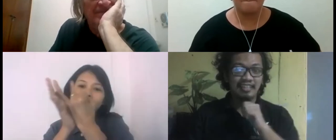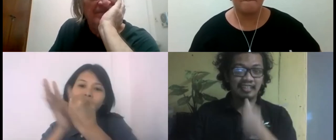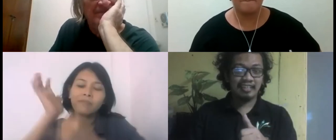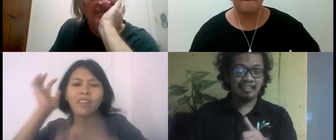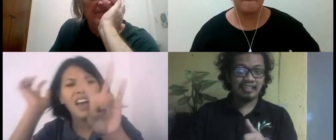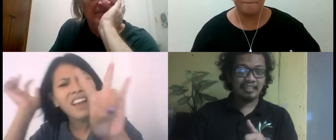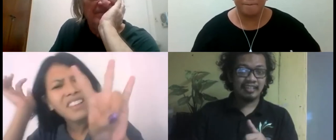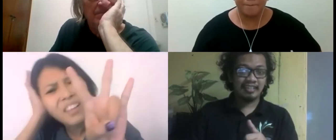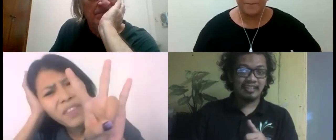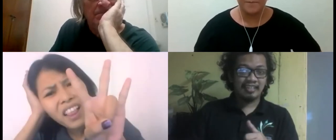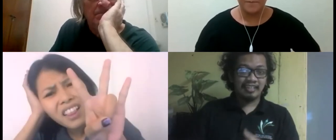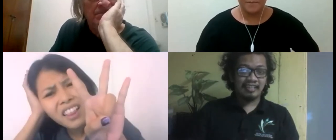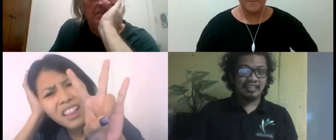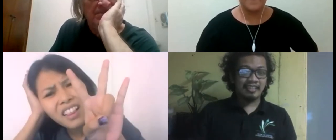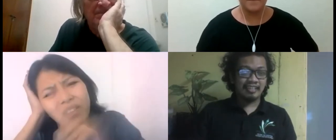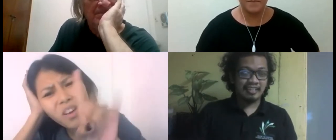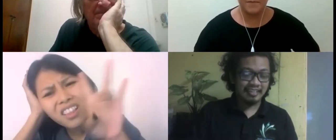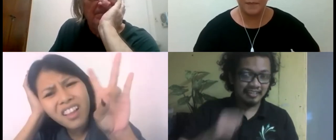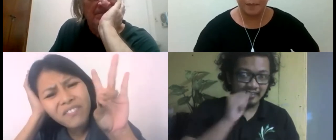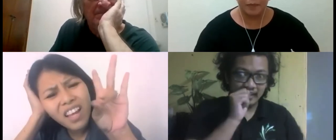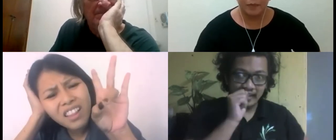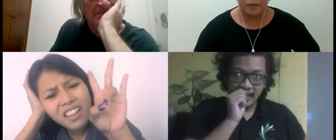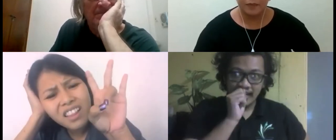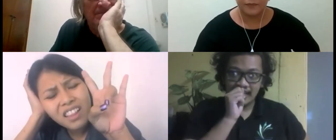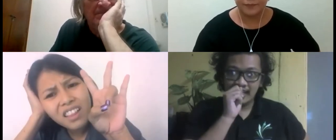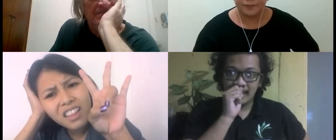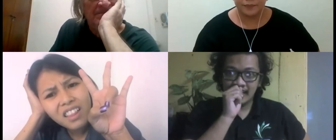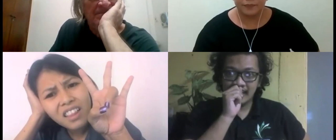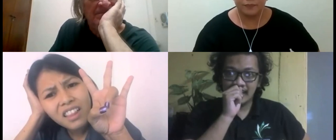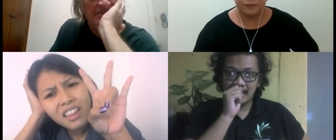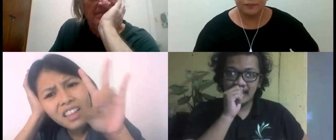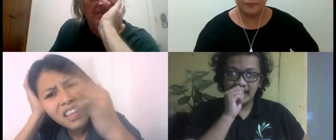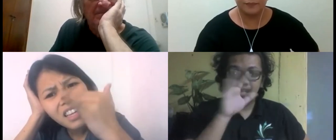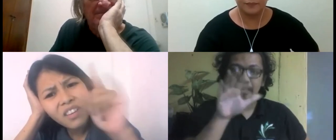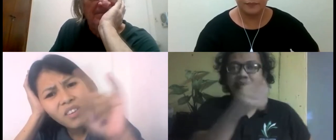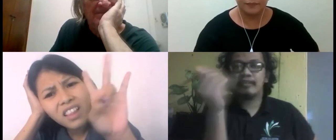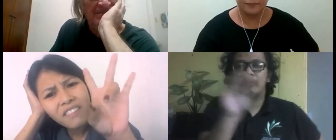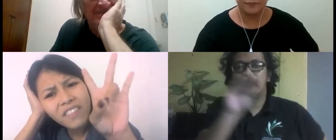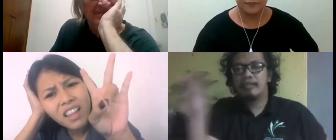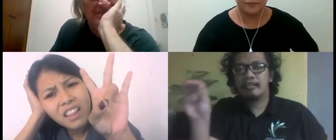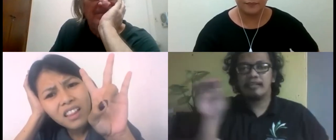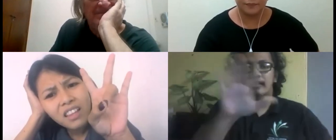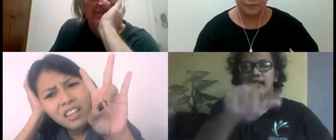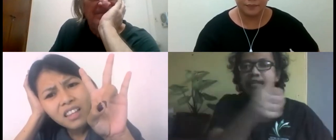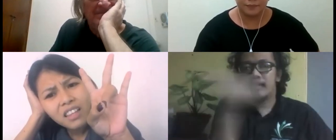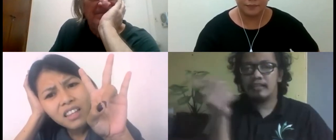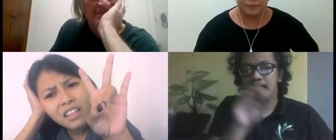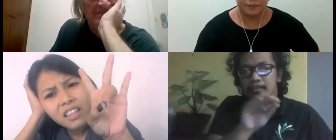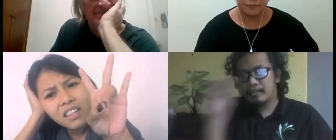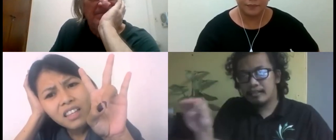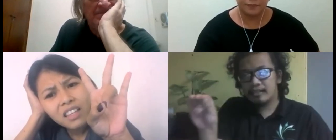this way or another way with the pinky and ring finger, not that.